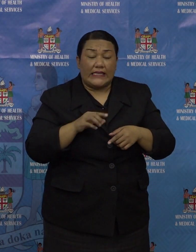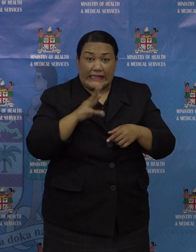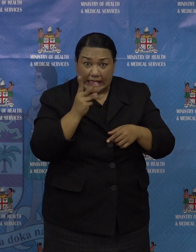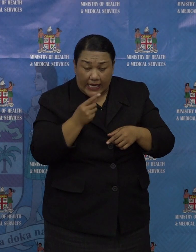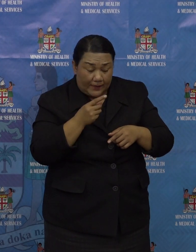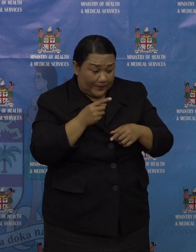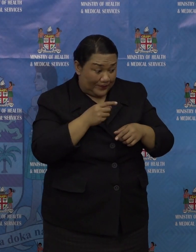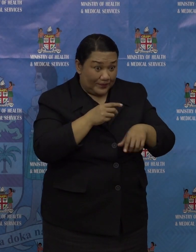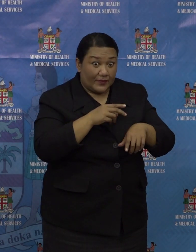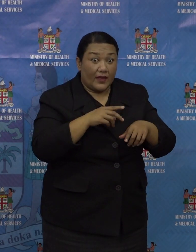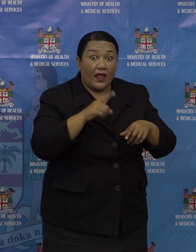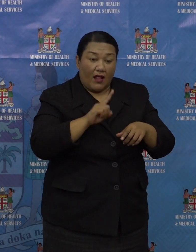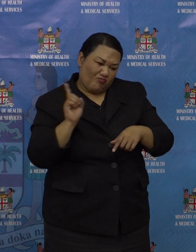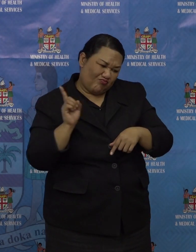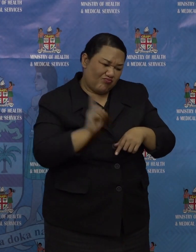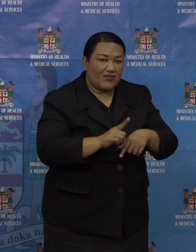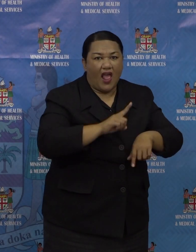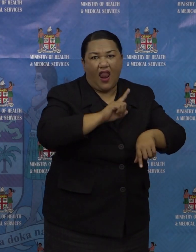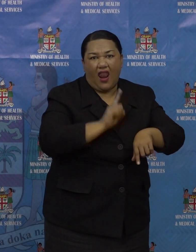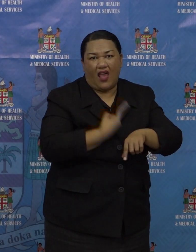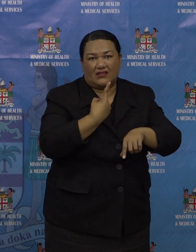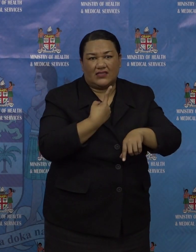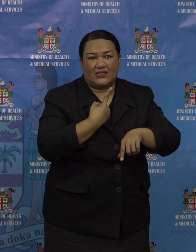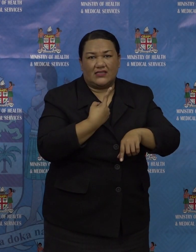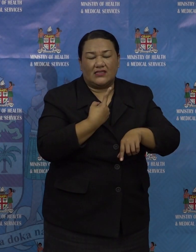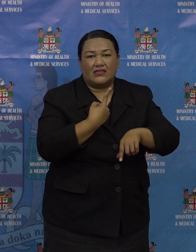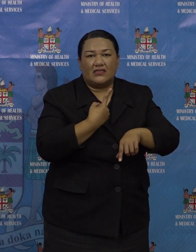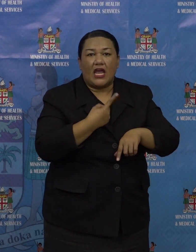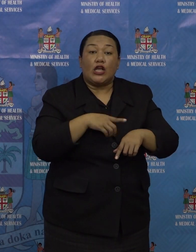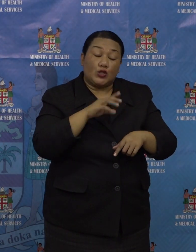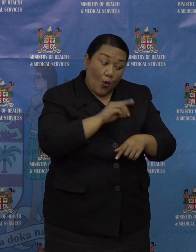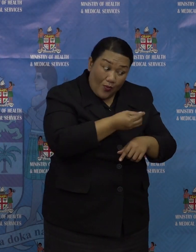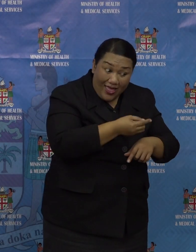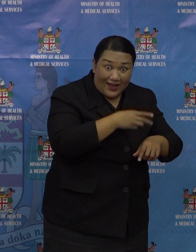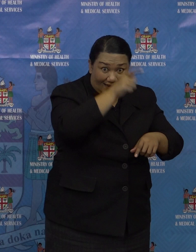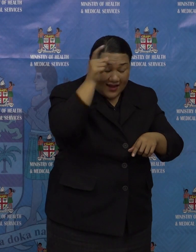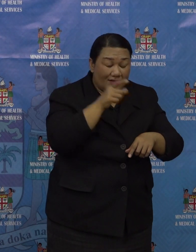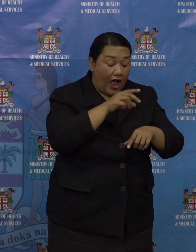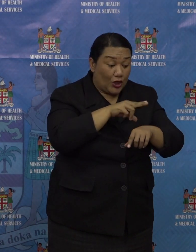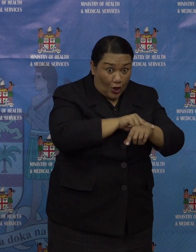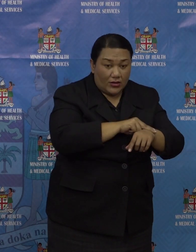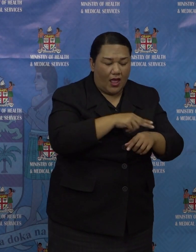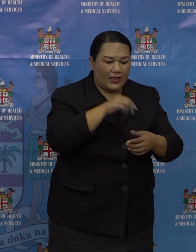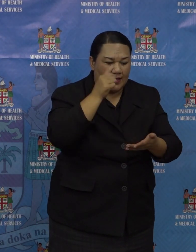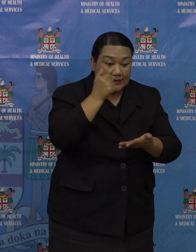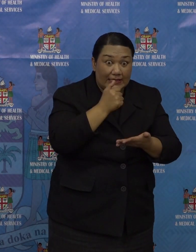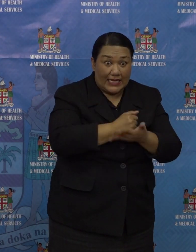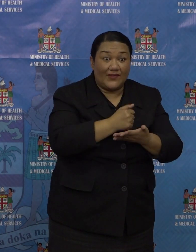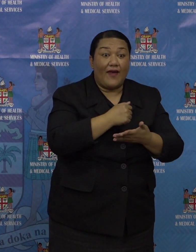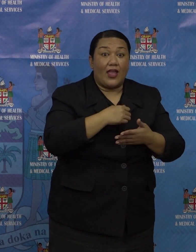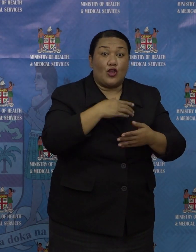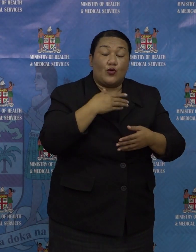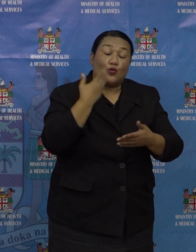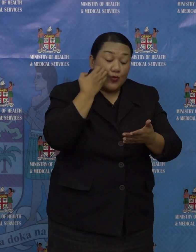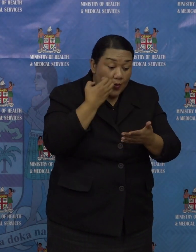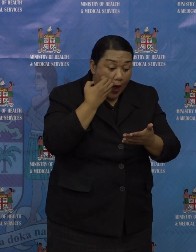when they came in dead on arrival. But I also want to talk, I need to talk about these deaths because there's